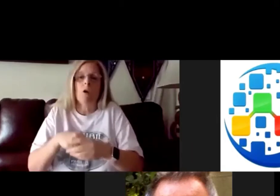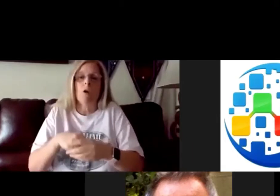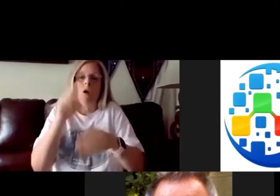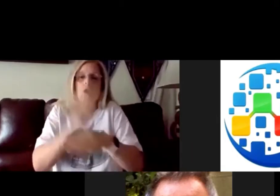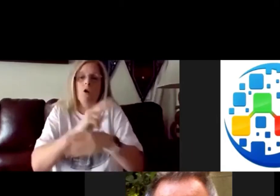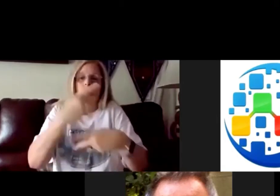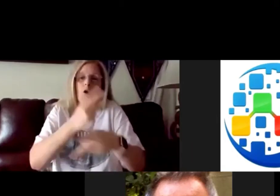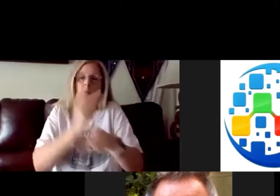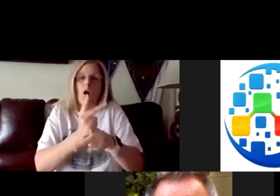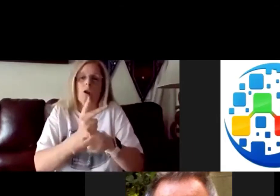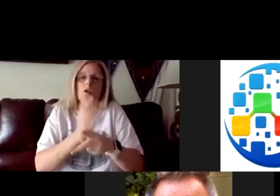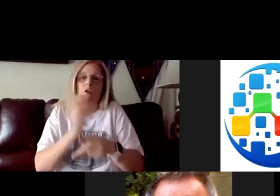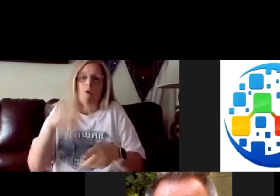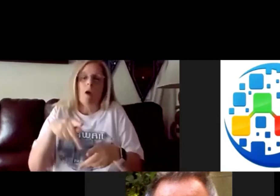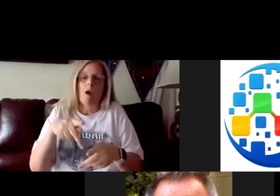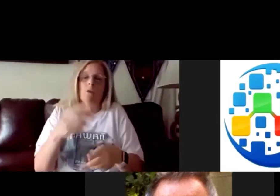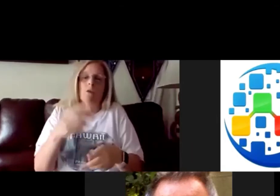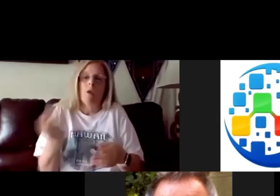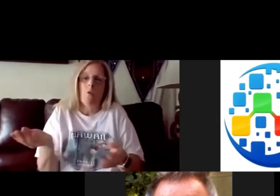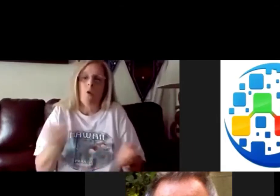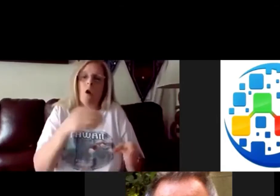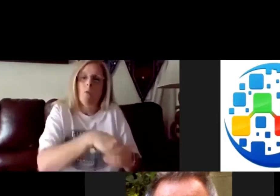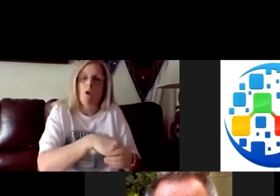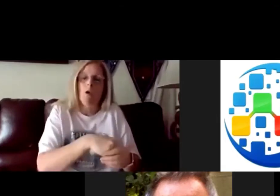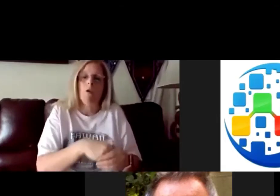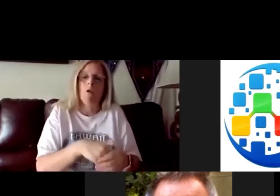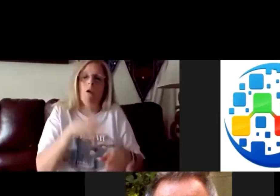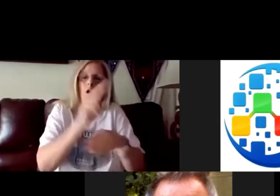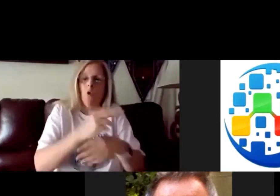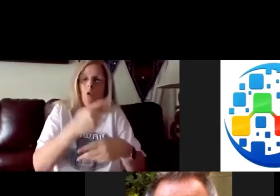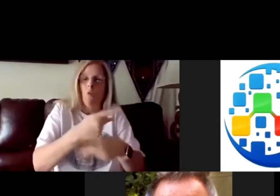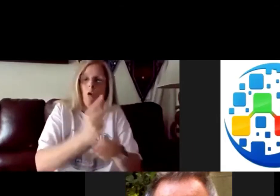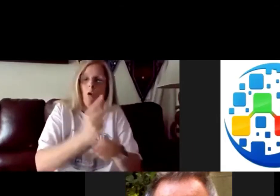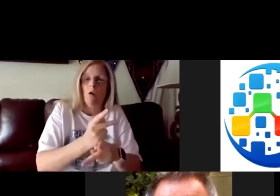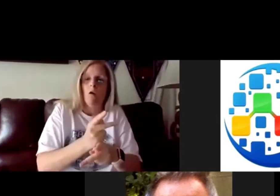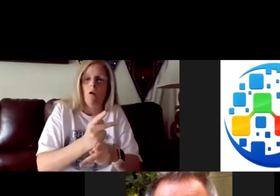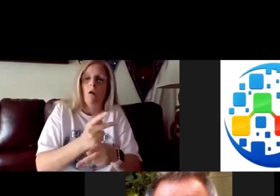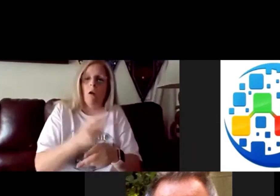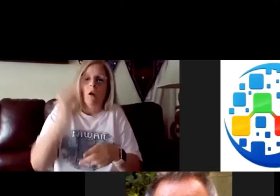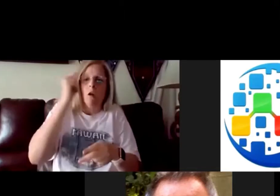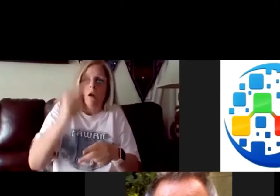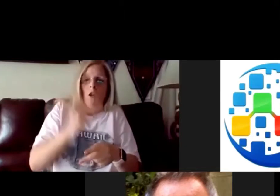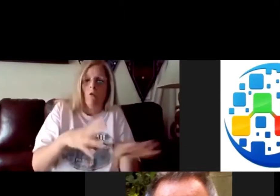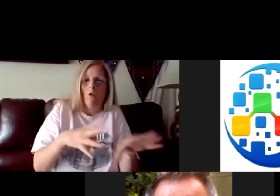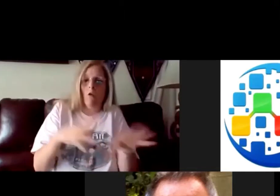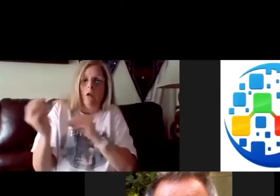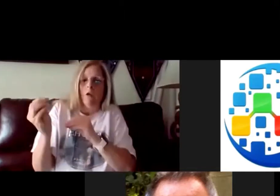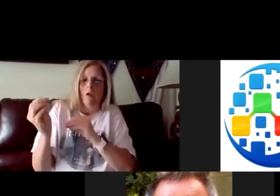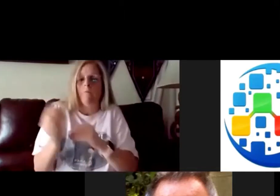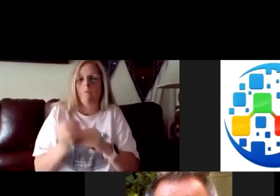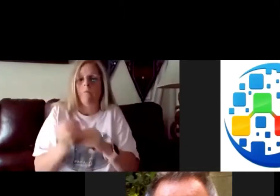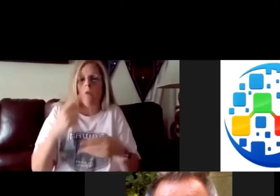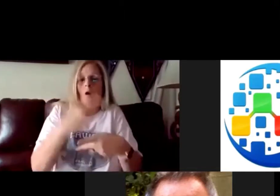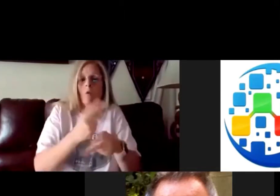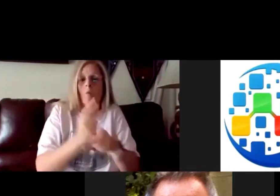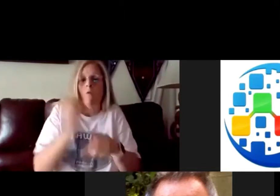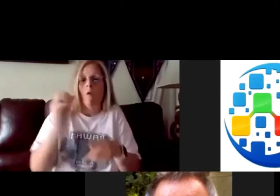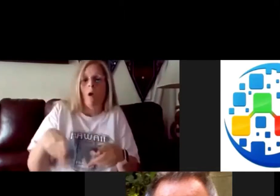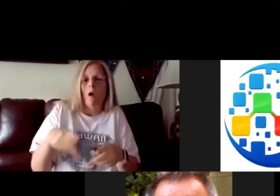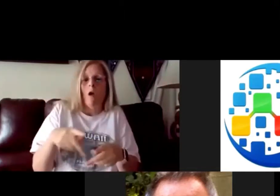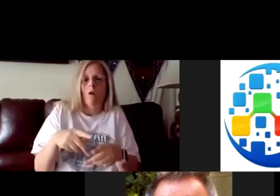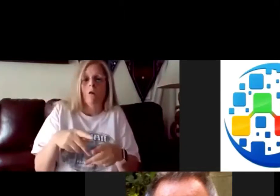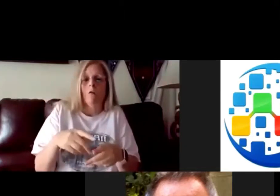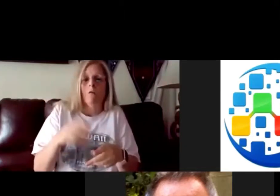products of Onpassive, they will come in, they will use the products, and they will never leave. And the products of Onpassive, they are